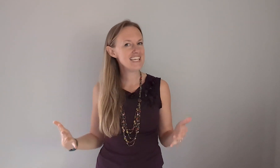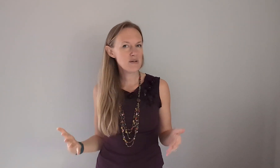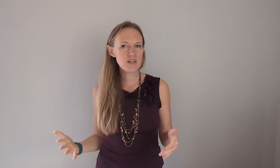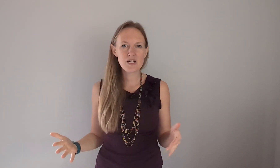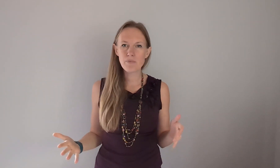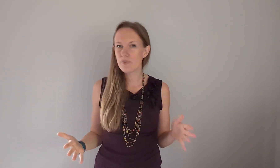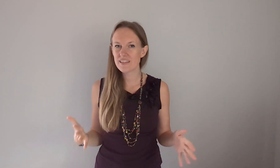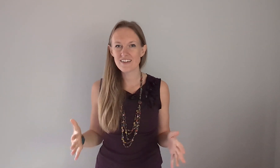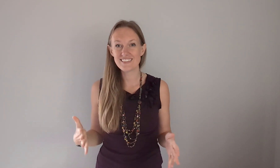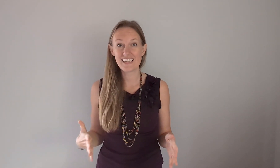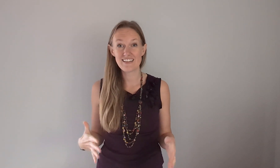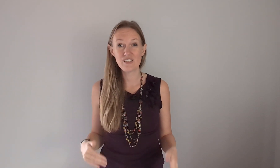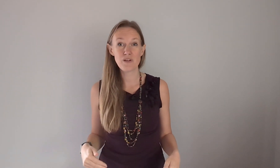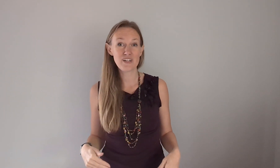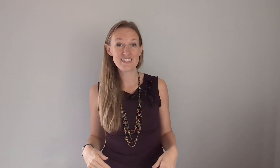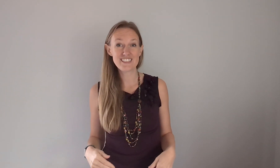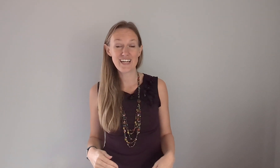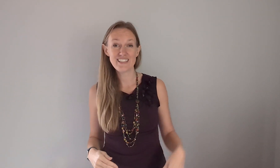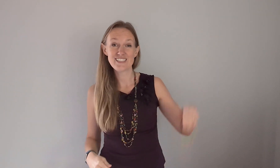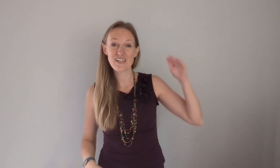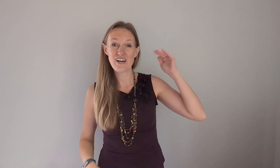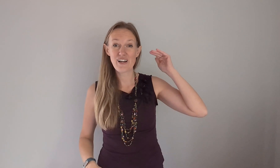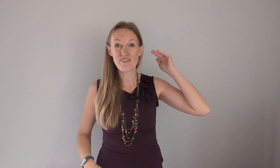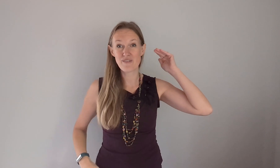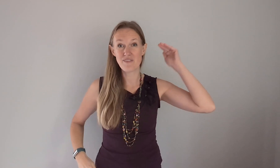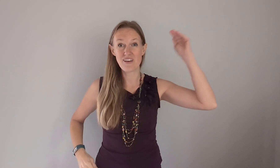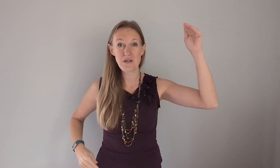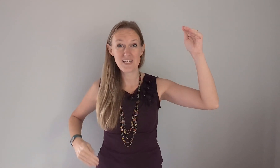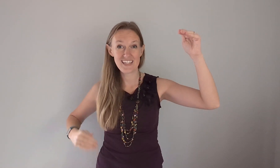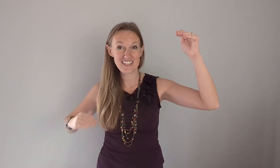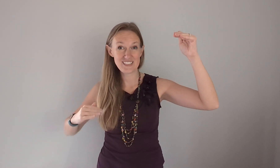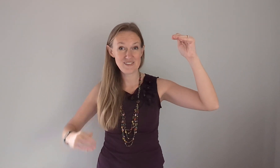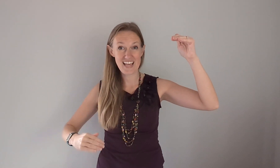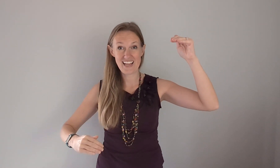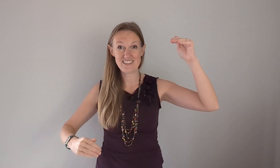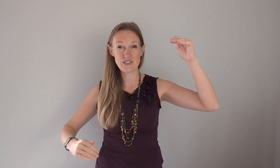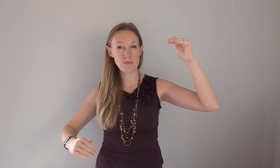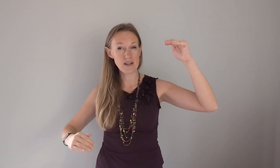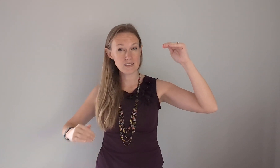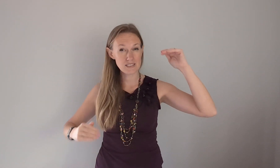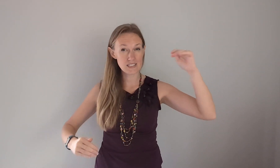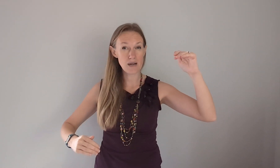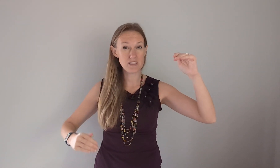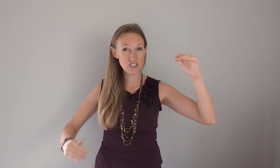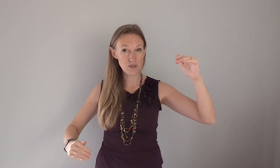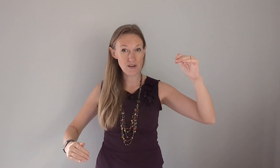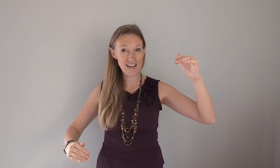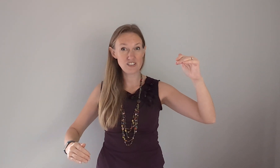Today we're going to put that all together and we are going to sign this song from the very beginning to the end. So I'm not going to stop and show you how to